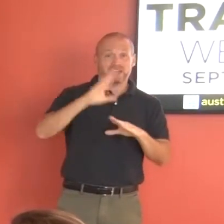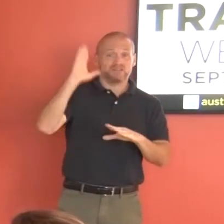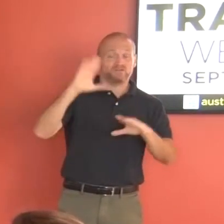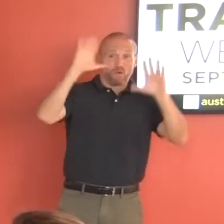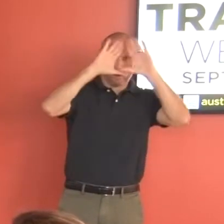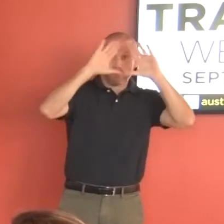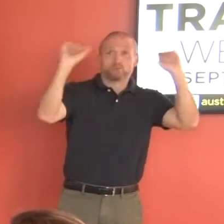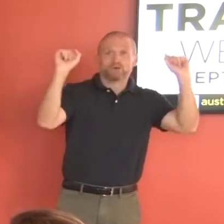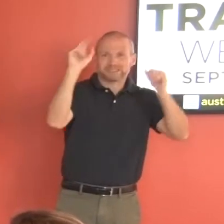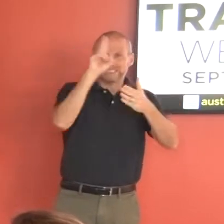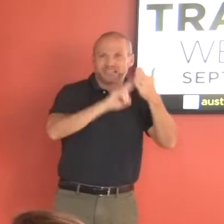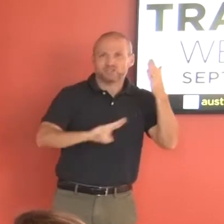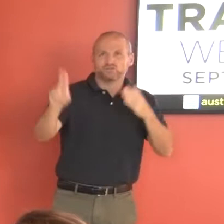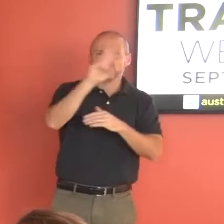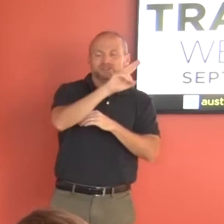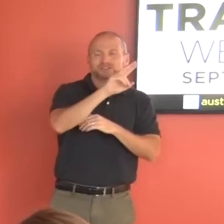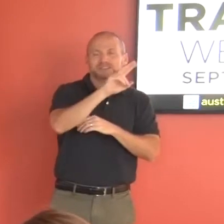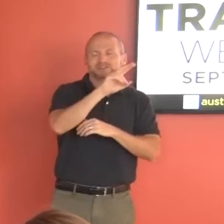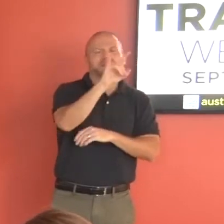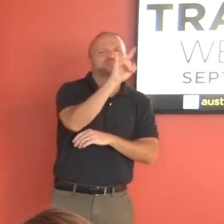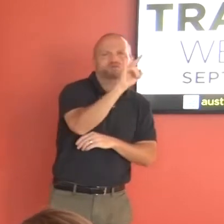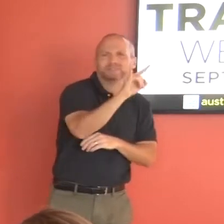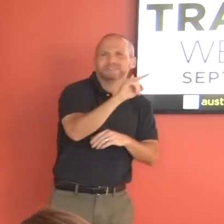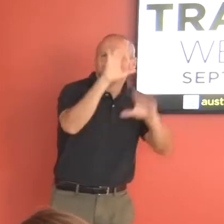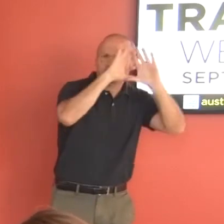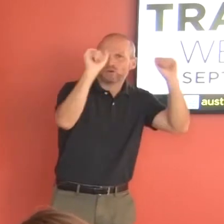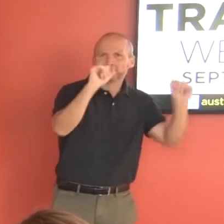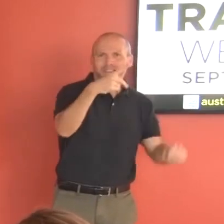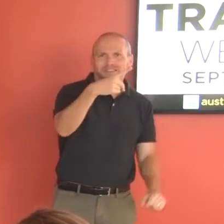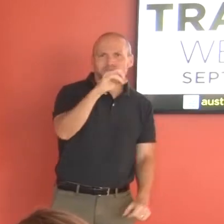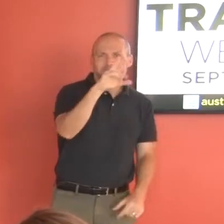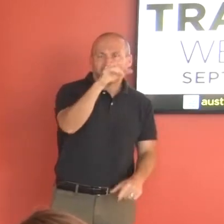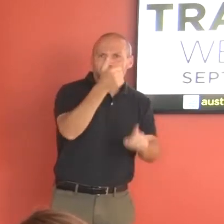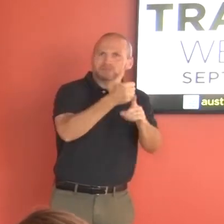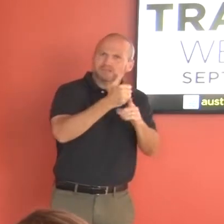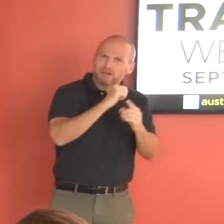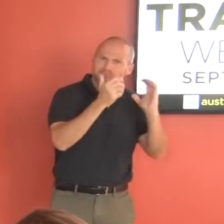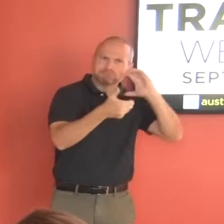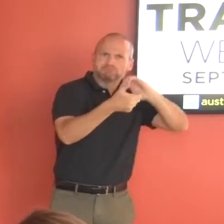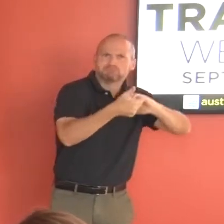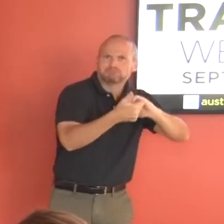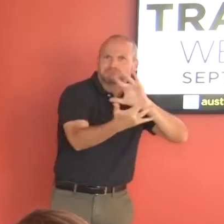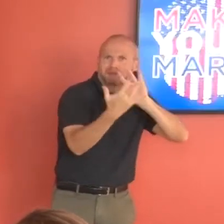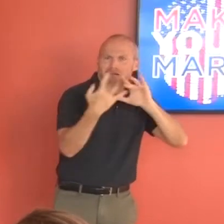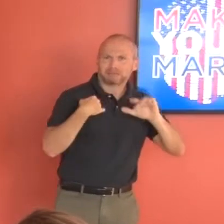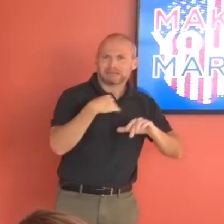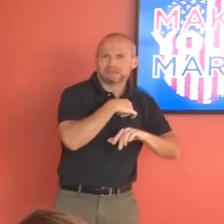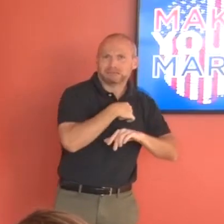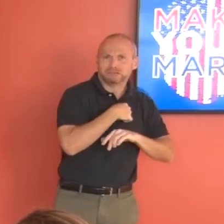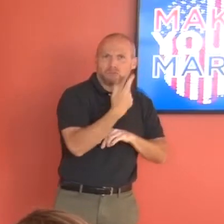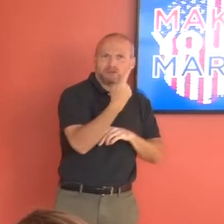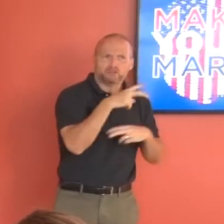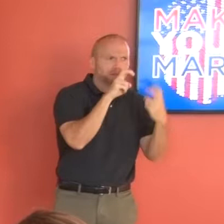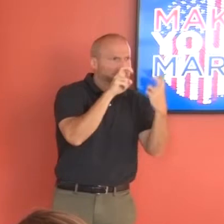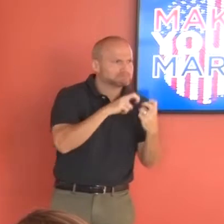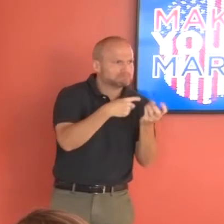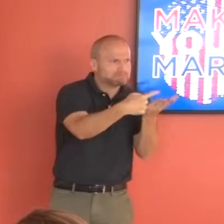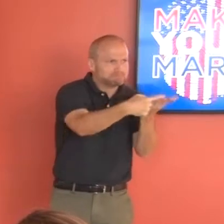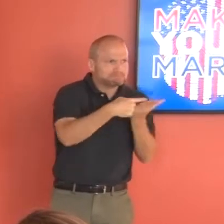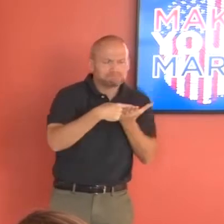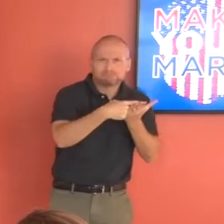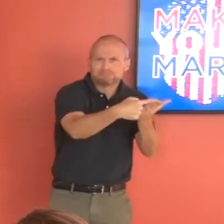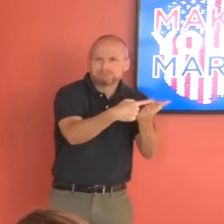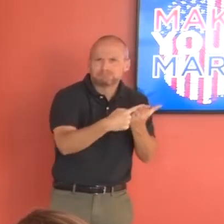Powers, University of Texas at Austin. And we had a meeting after a meeting, just the two of us, and we were talking about what can we